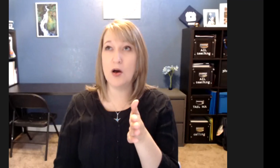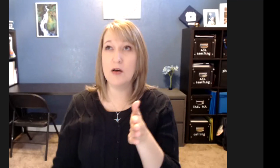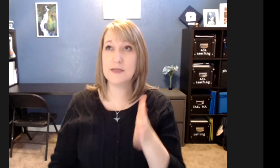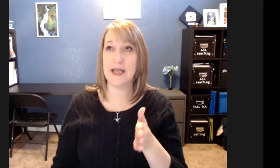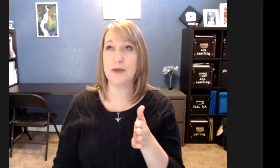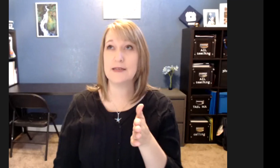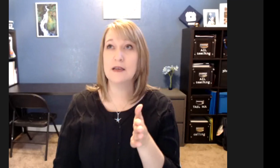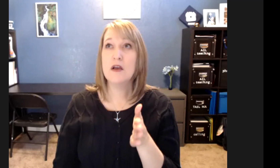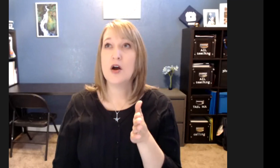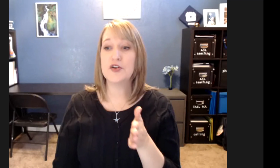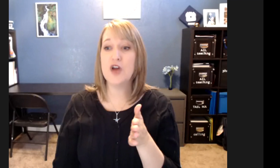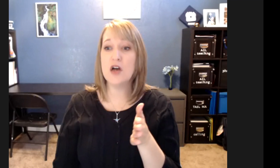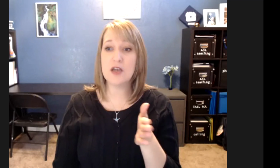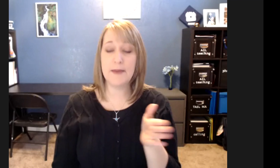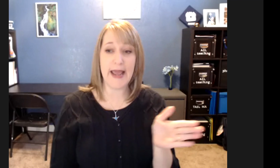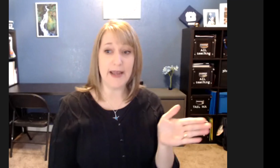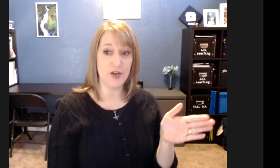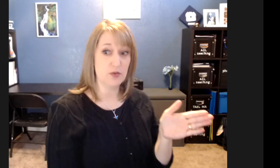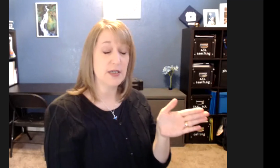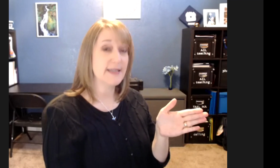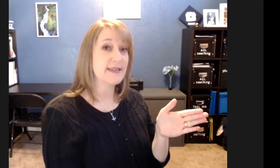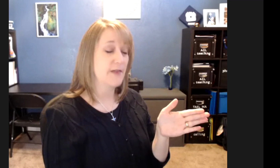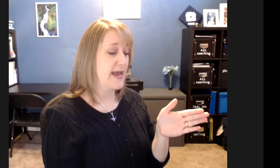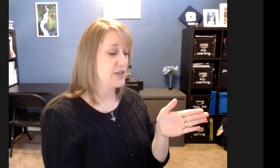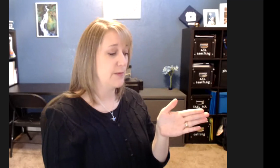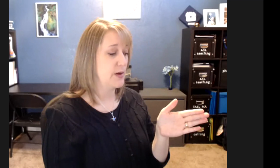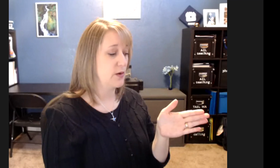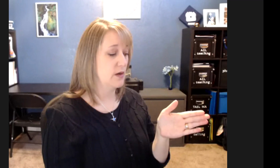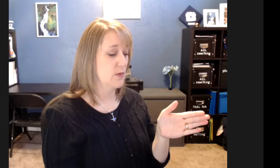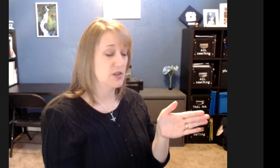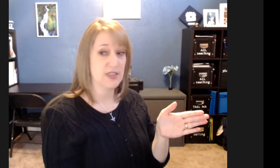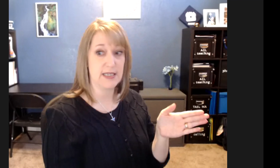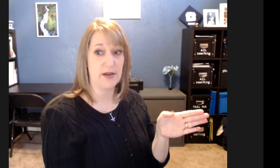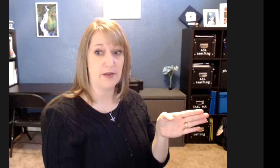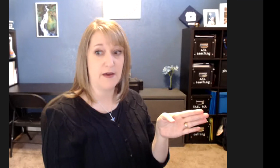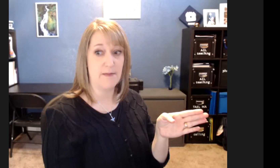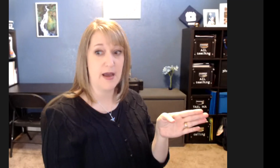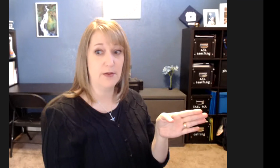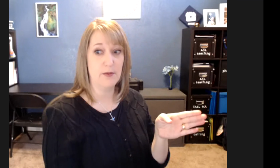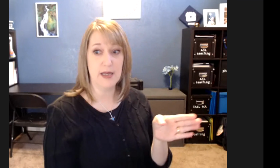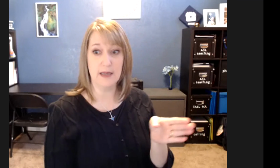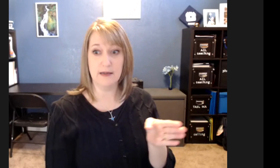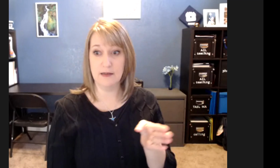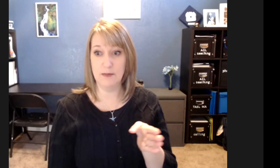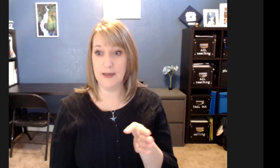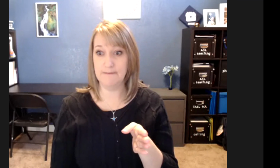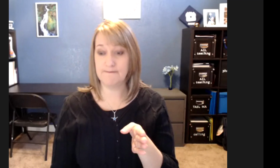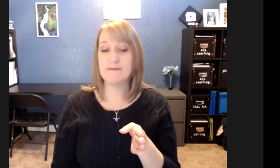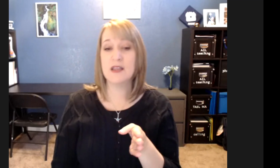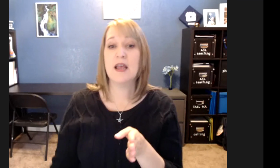palm sideways. On your non-dominant hand, it is a flat hand shape, but you're going to want to just get your thumb out of the way a little bit.